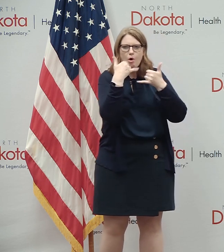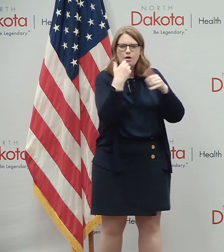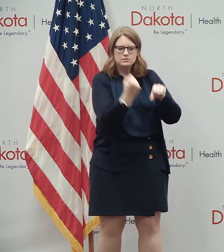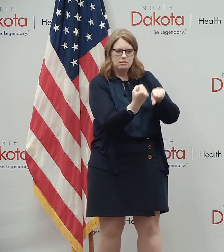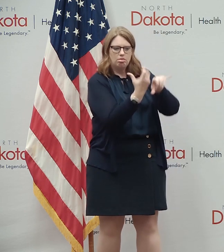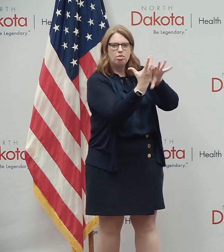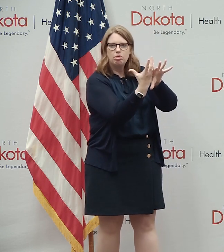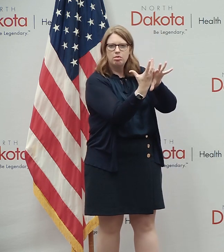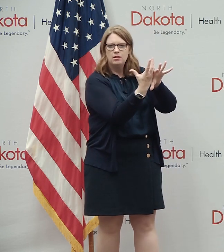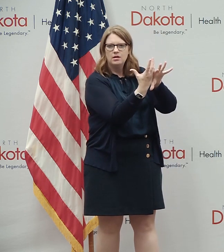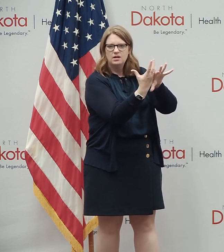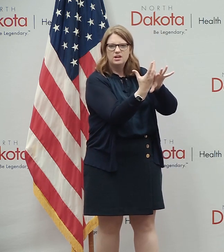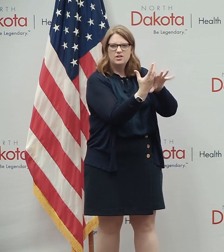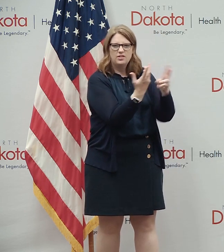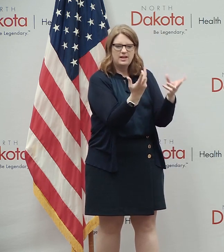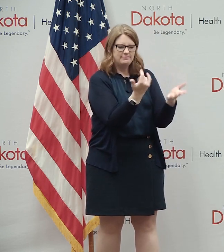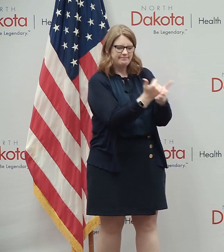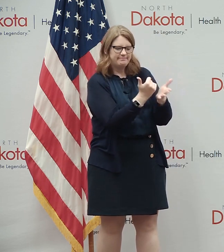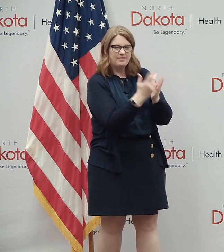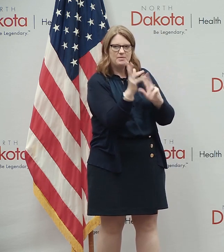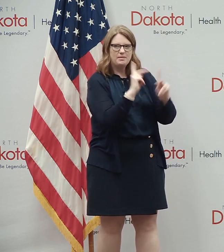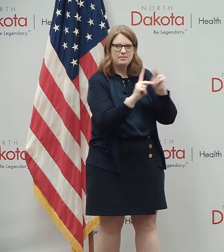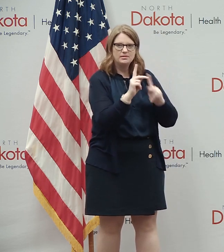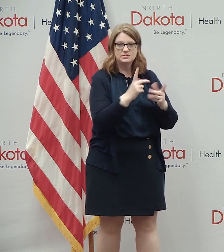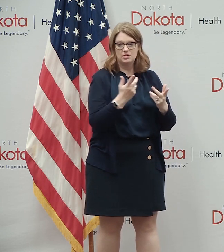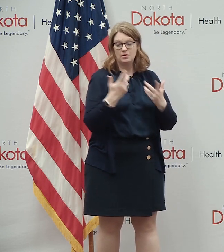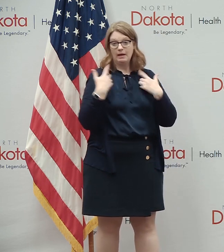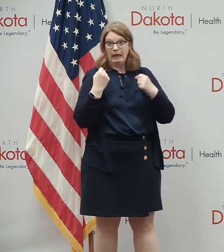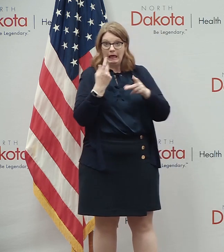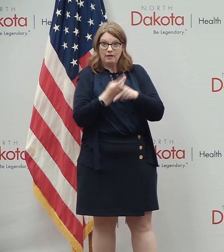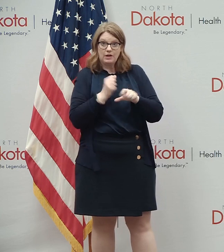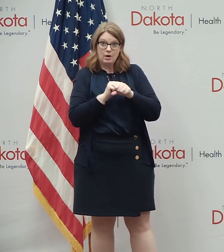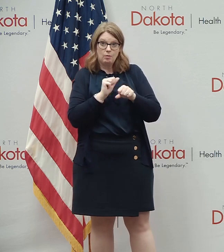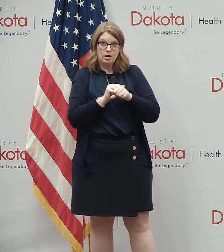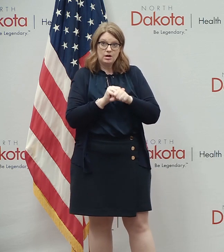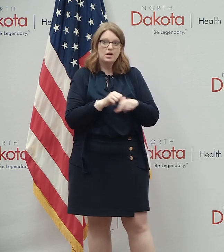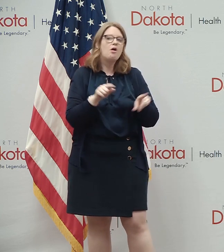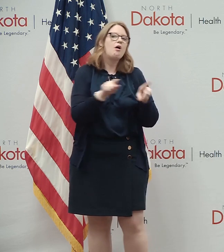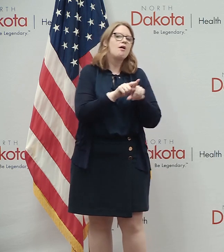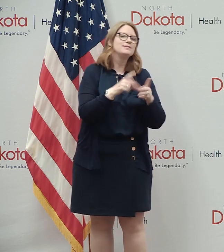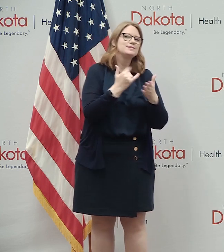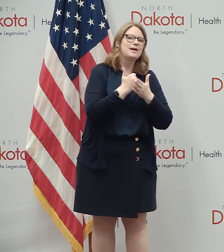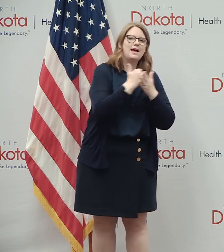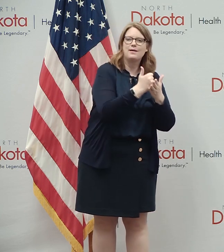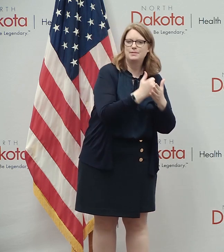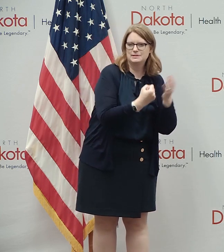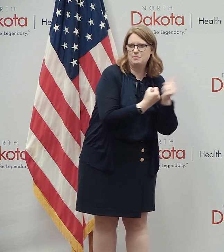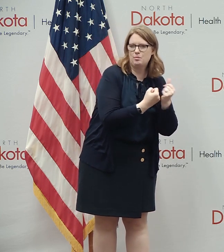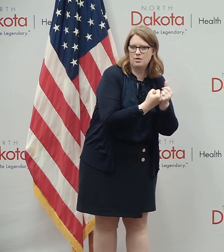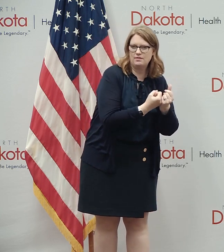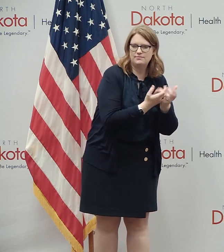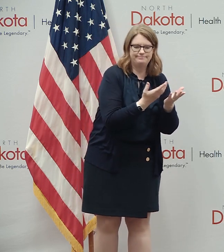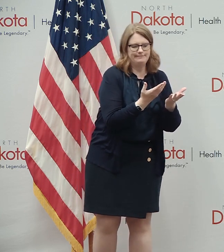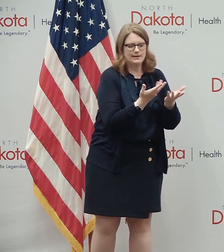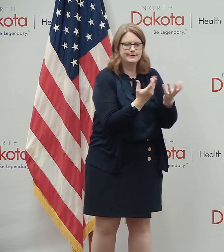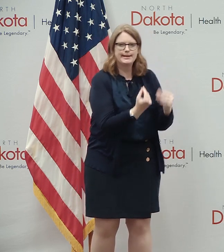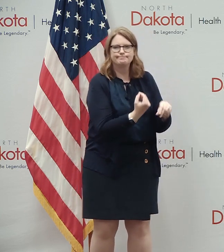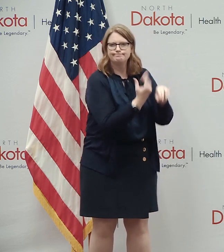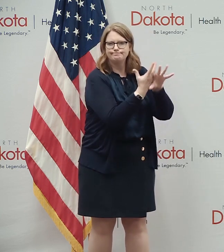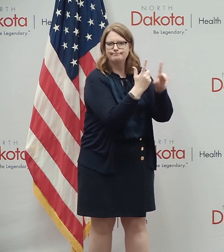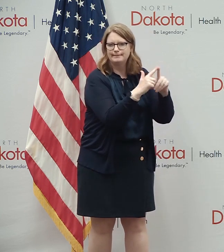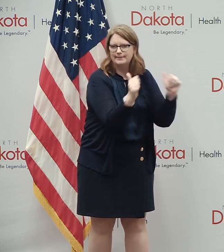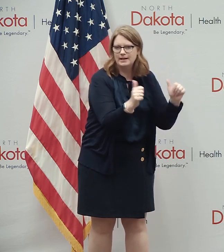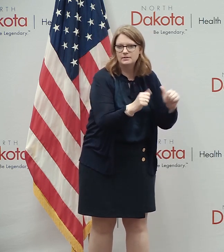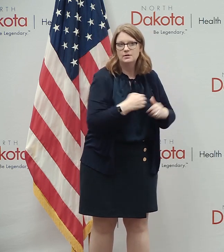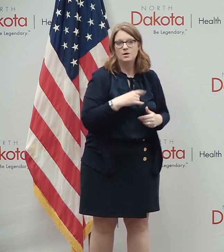things. So in addition to the healthcare work they're doing, they've really been providing many other supportive needs. We understand that. We know that. We recognize